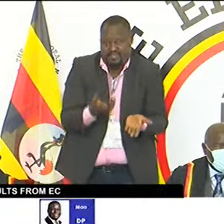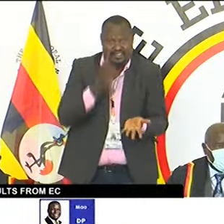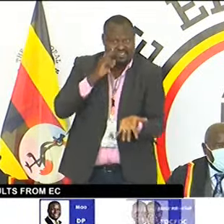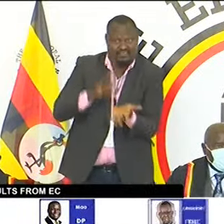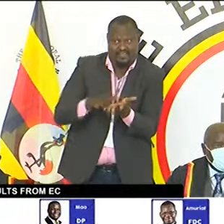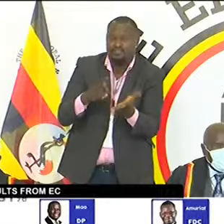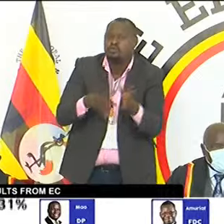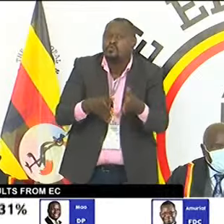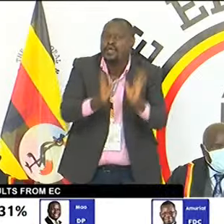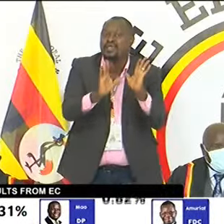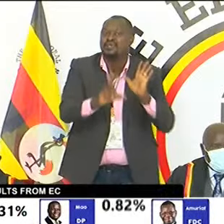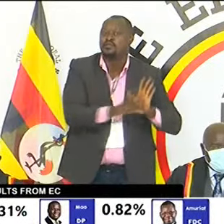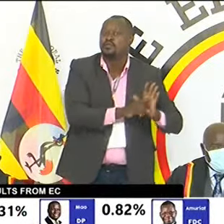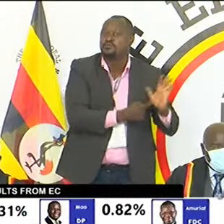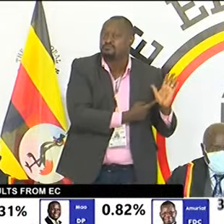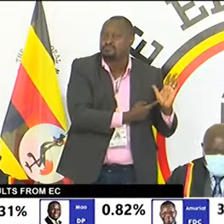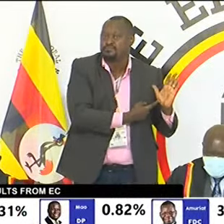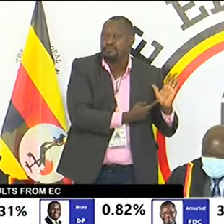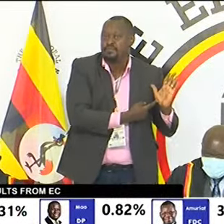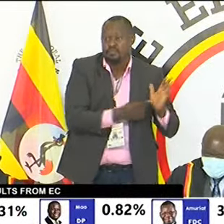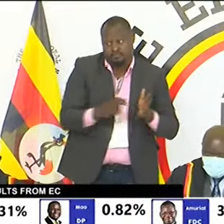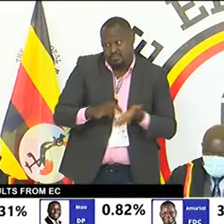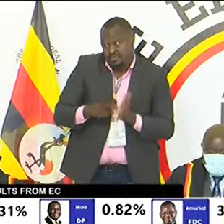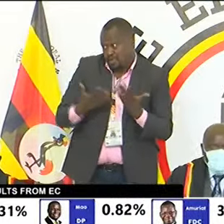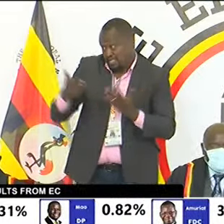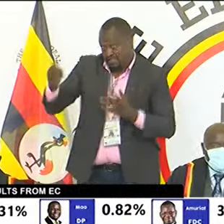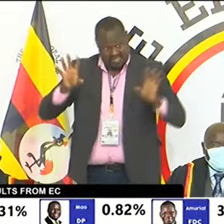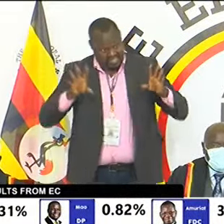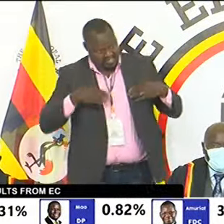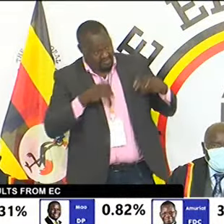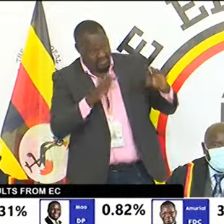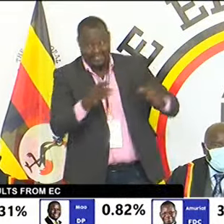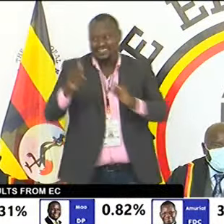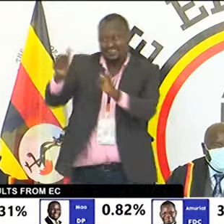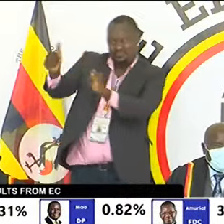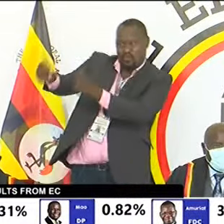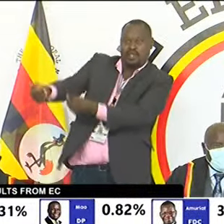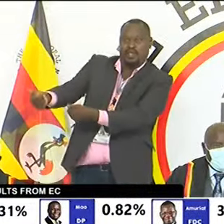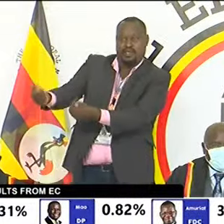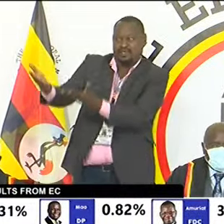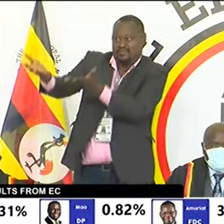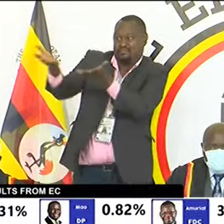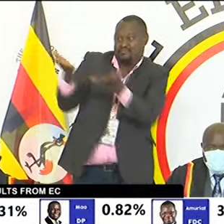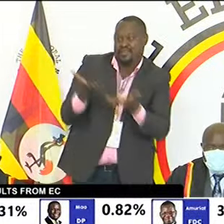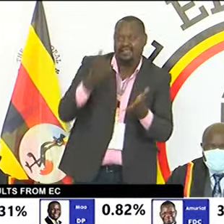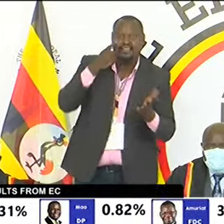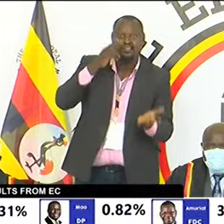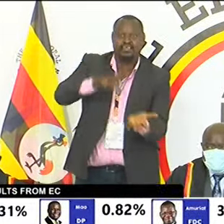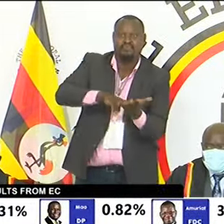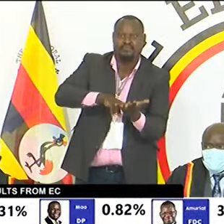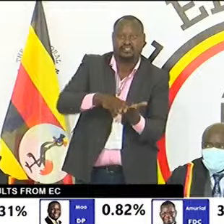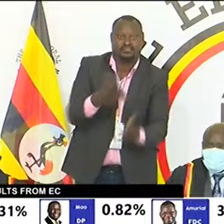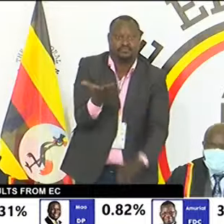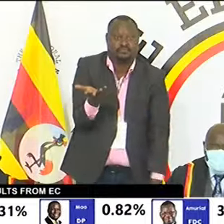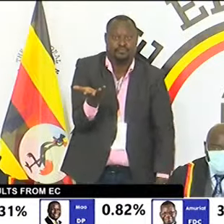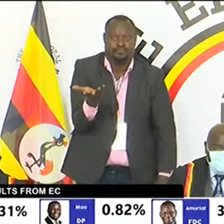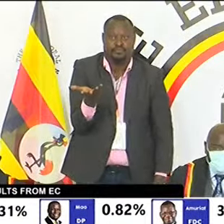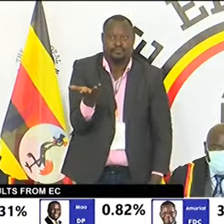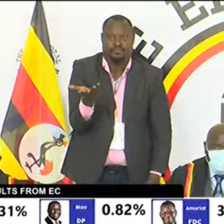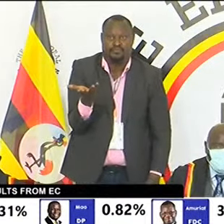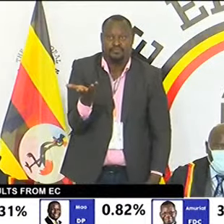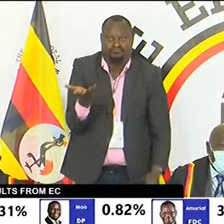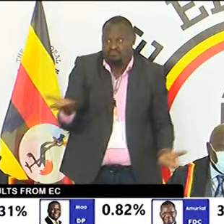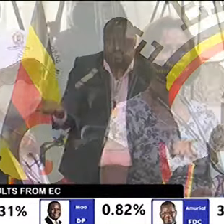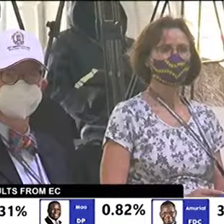is the onus is upon candidate Kyagulanyi to show or to prove in what context